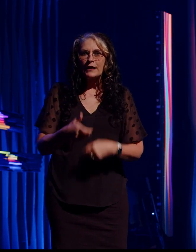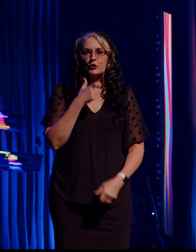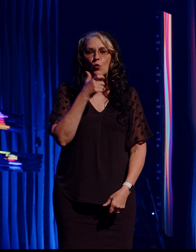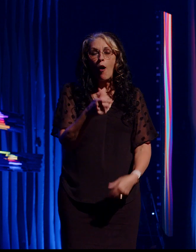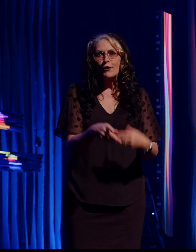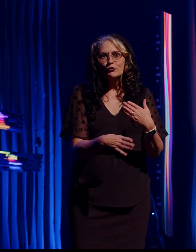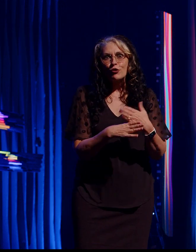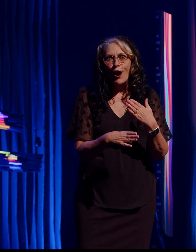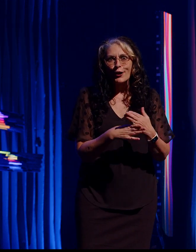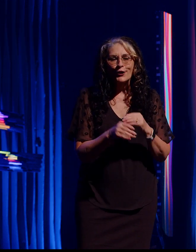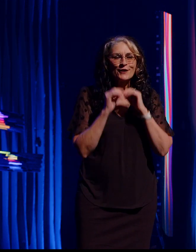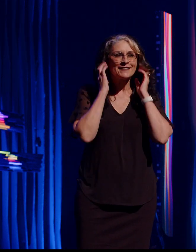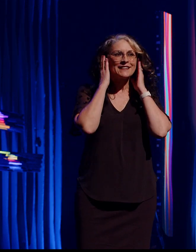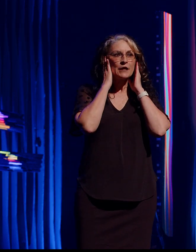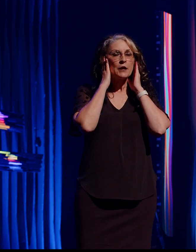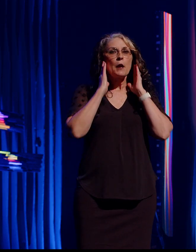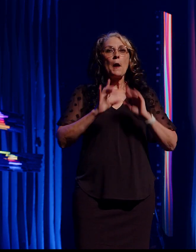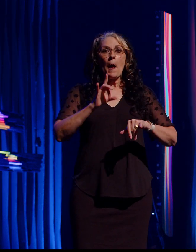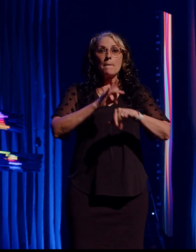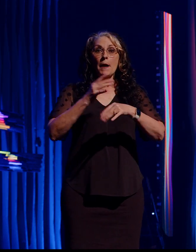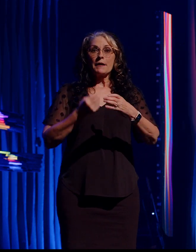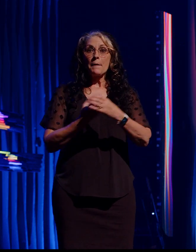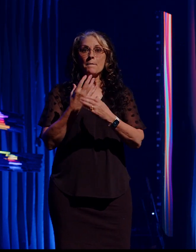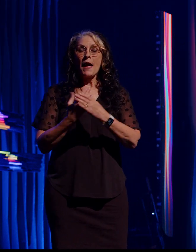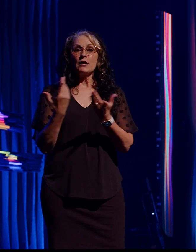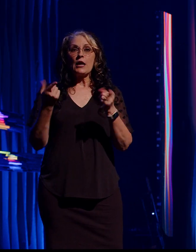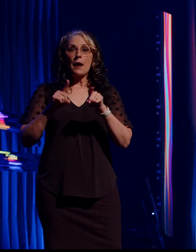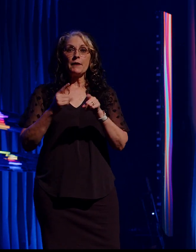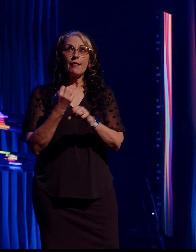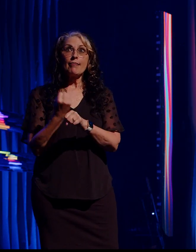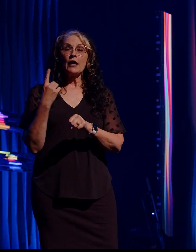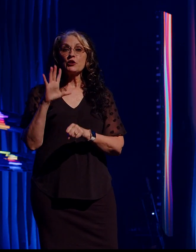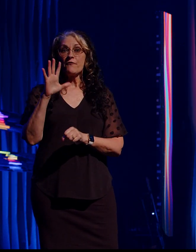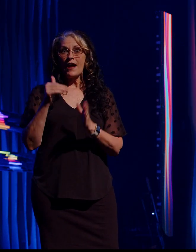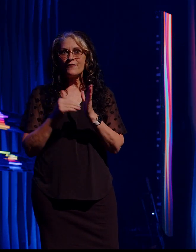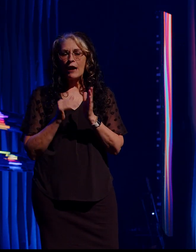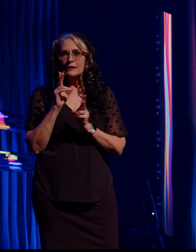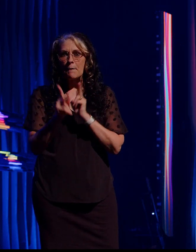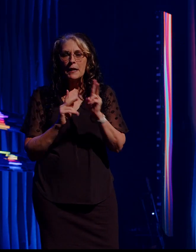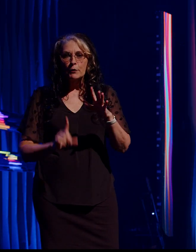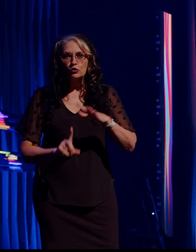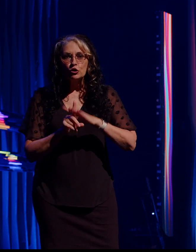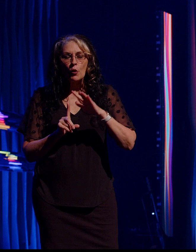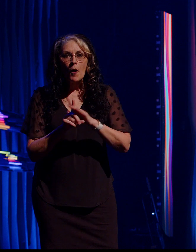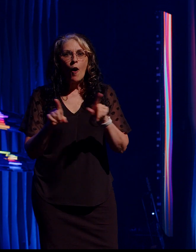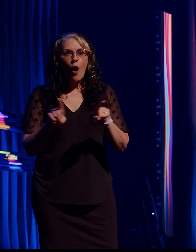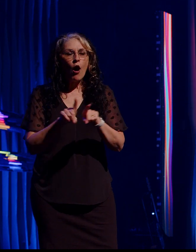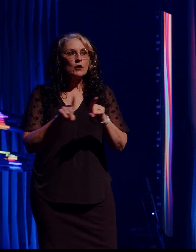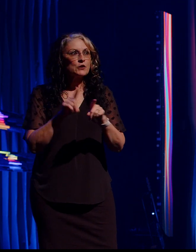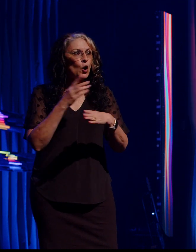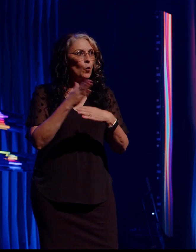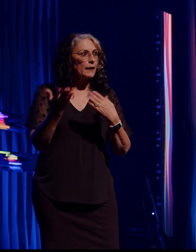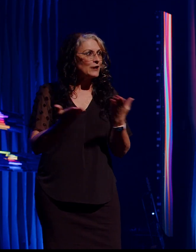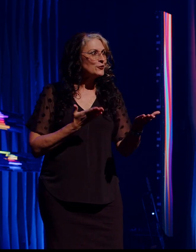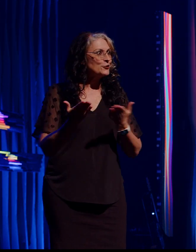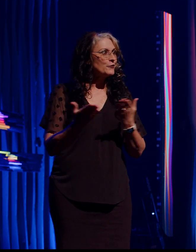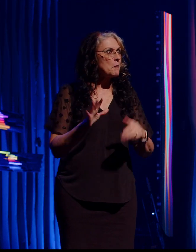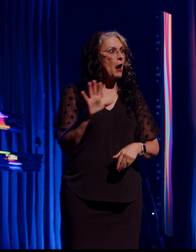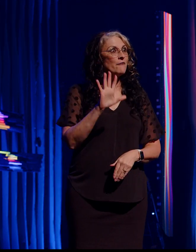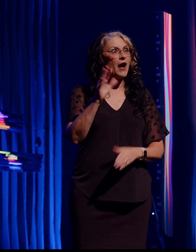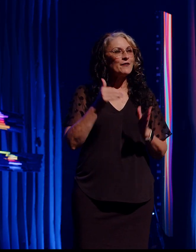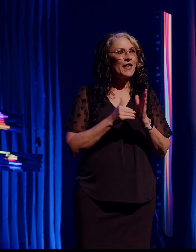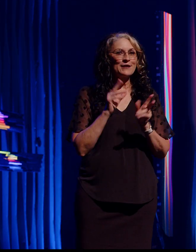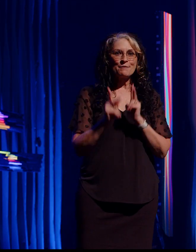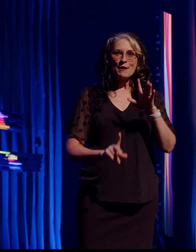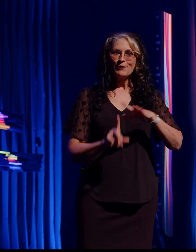watch soccer. We have the pumpkin patch going on where last year we had around 5,000 people show up to that. And then we also have weekend services where about 5,000